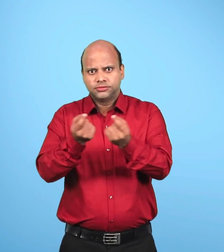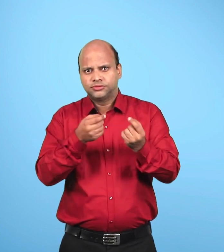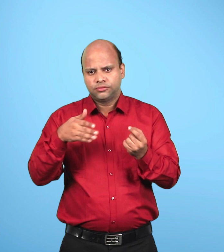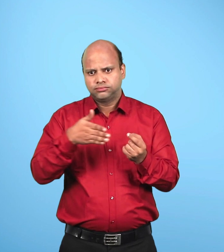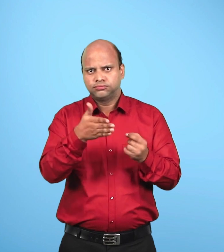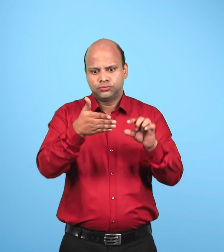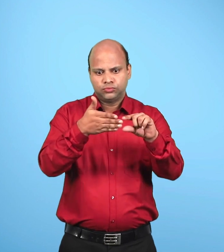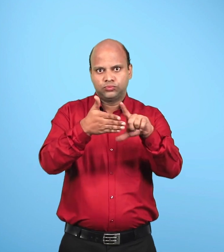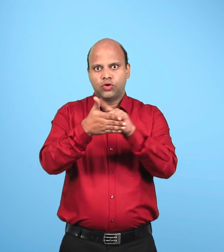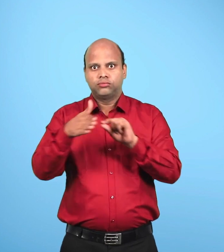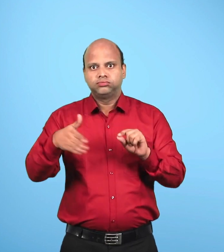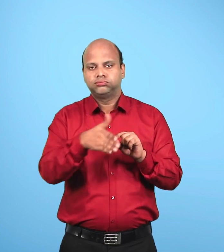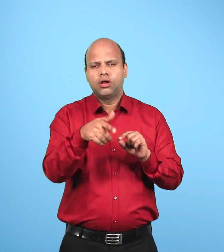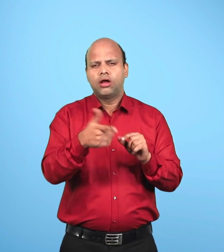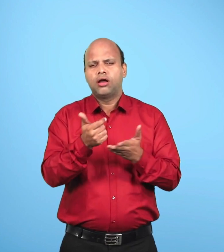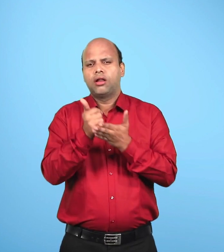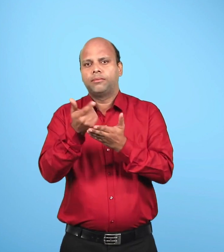to help them move easily in water.